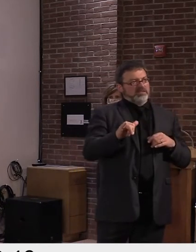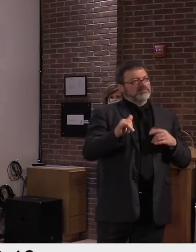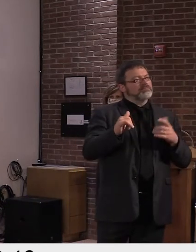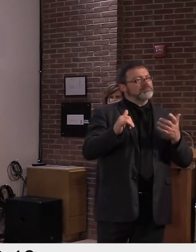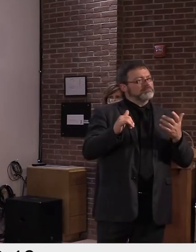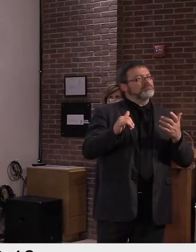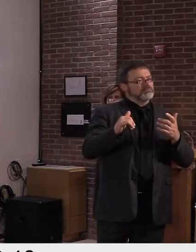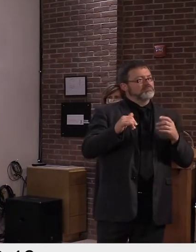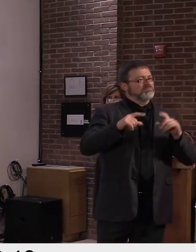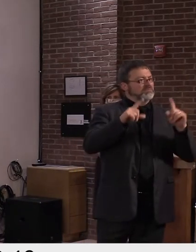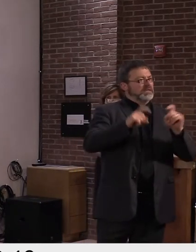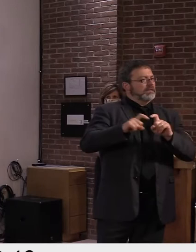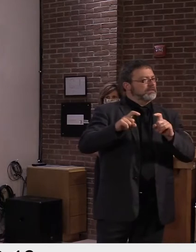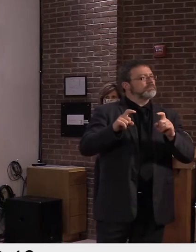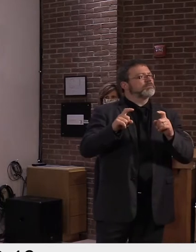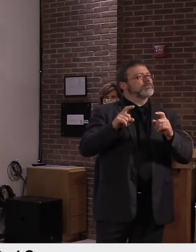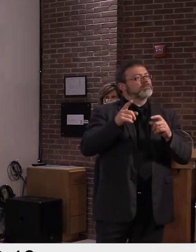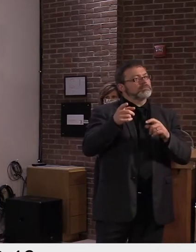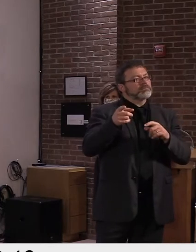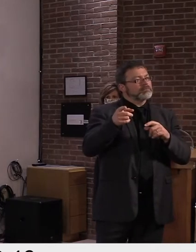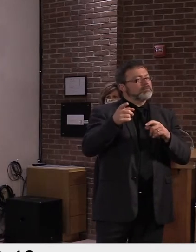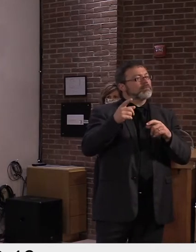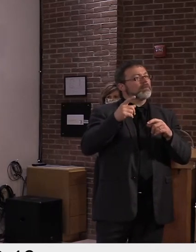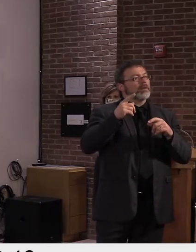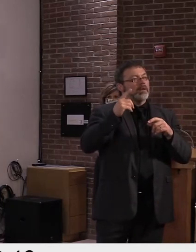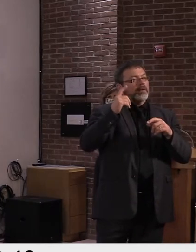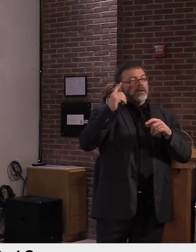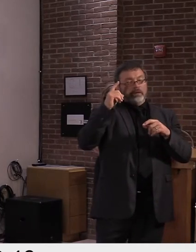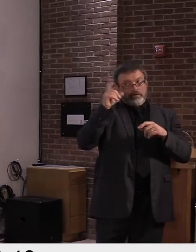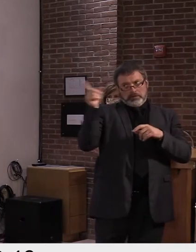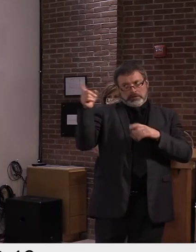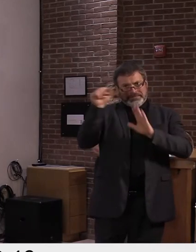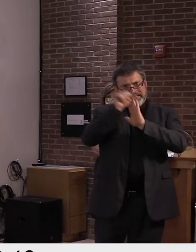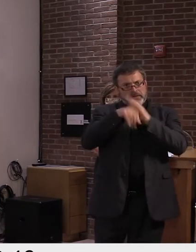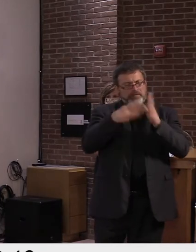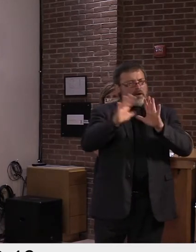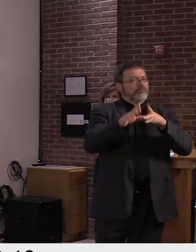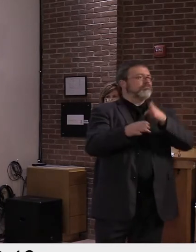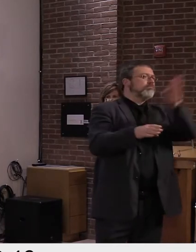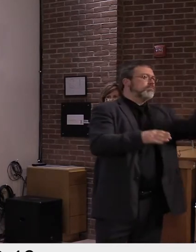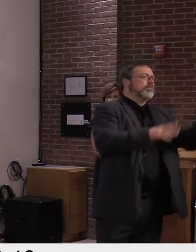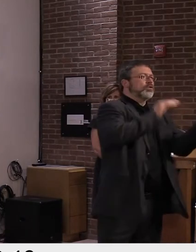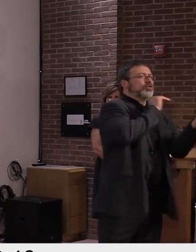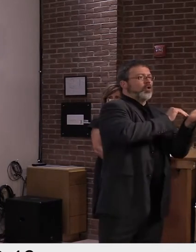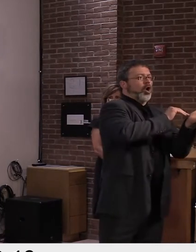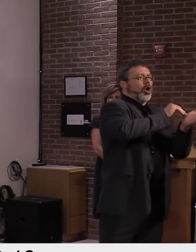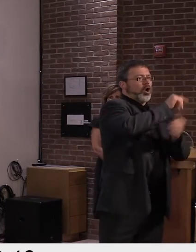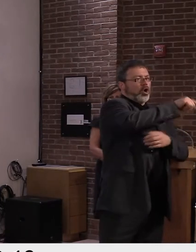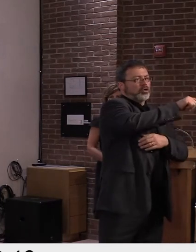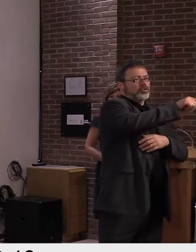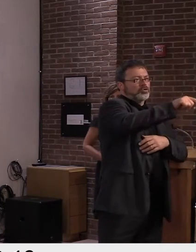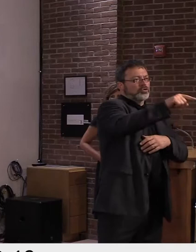the outcomes of people who are getting tested in doctor's office or wherever. Yeah, so